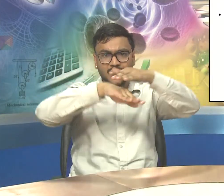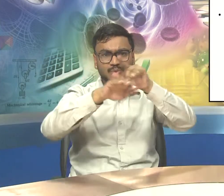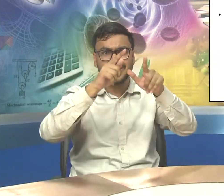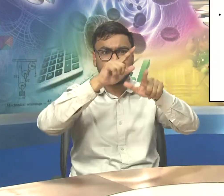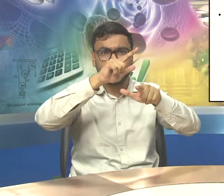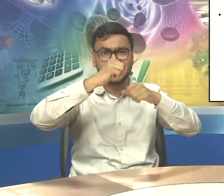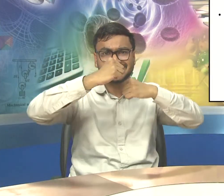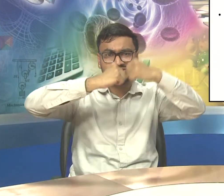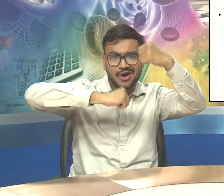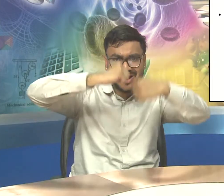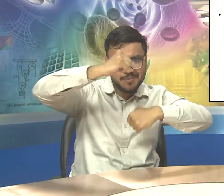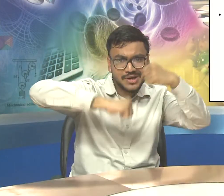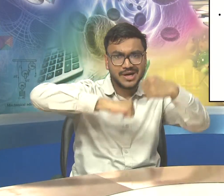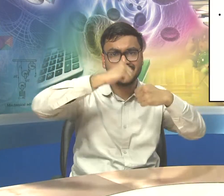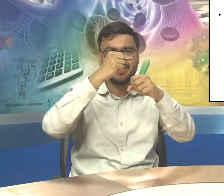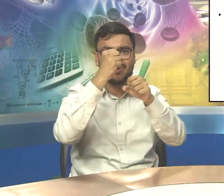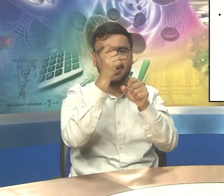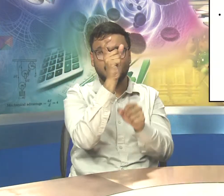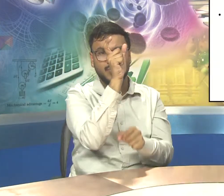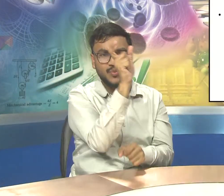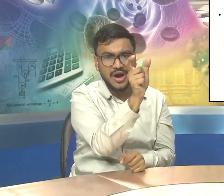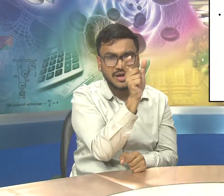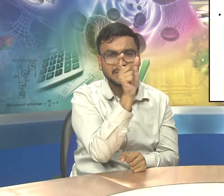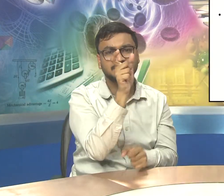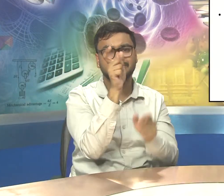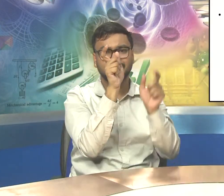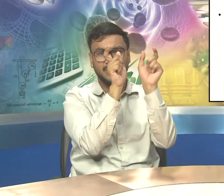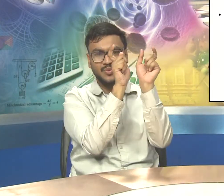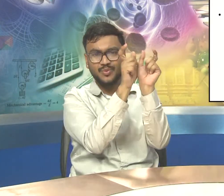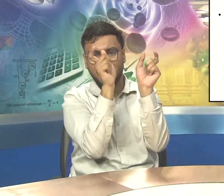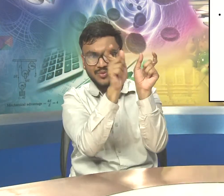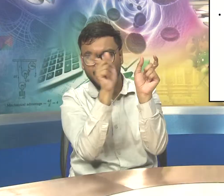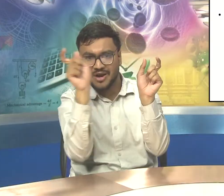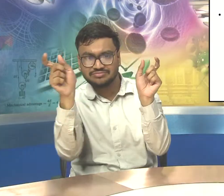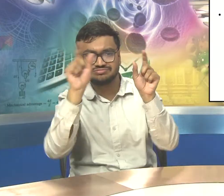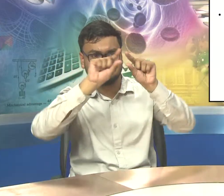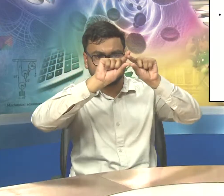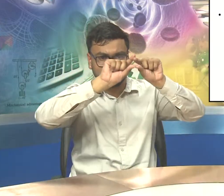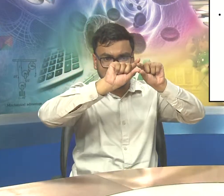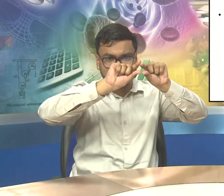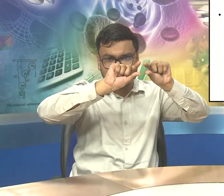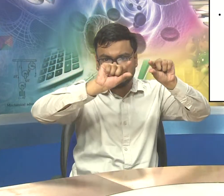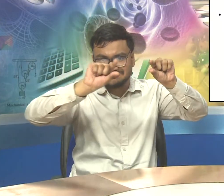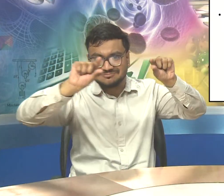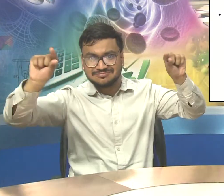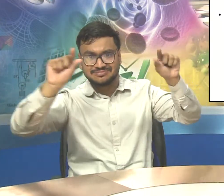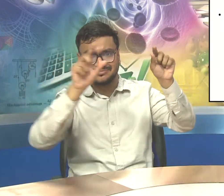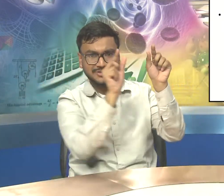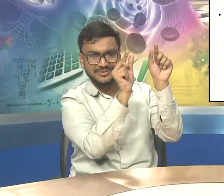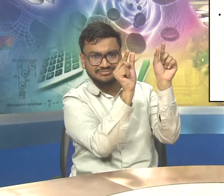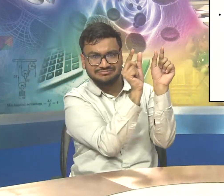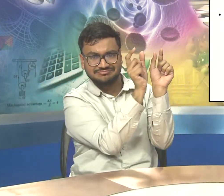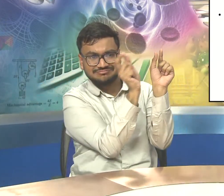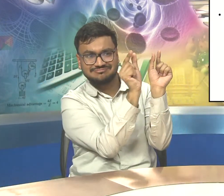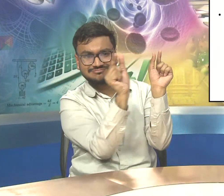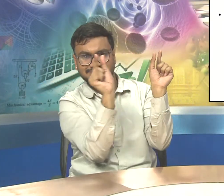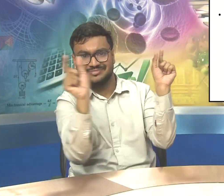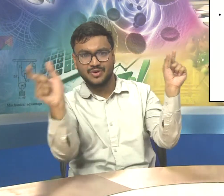syntax. The most important point about language structure is that we can